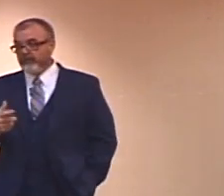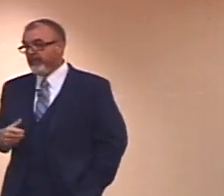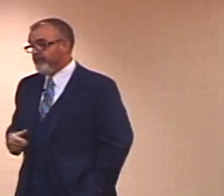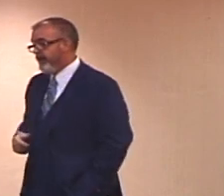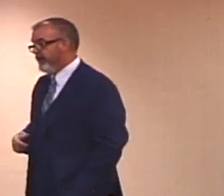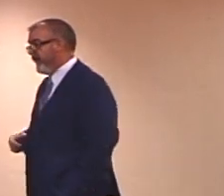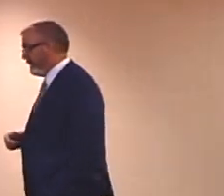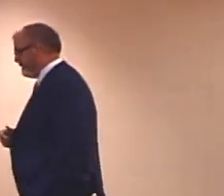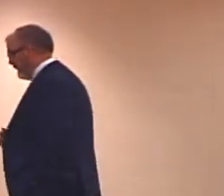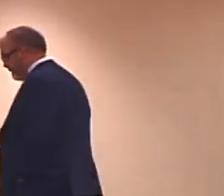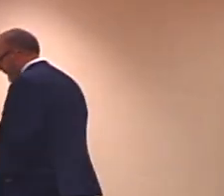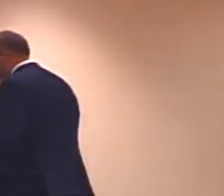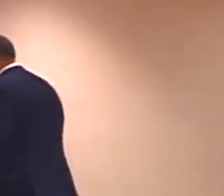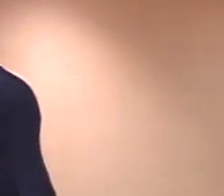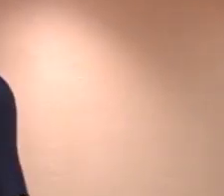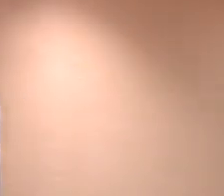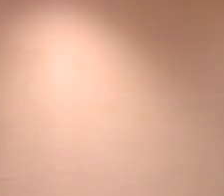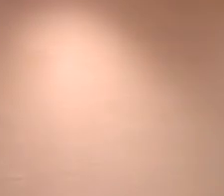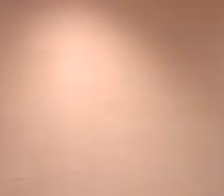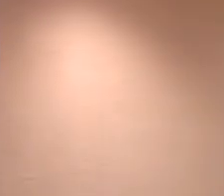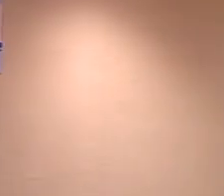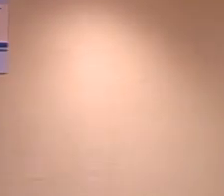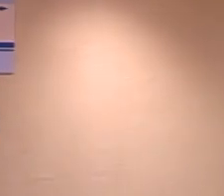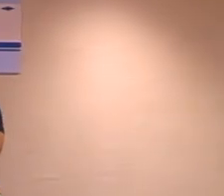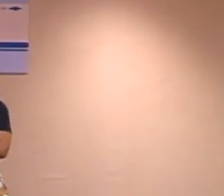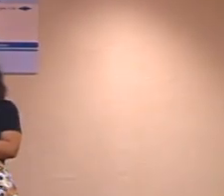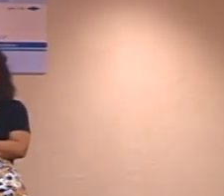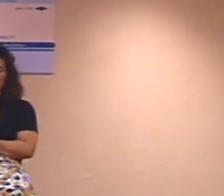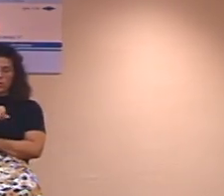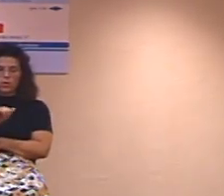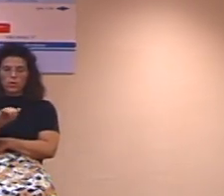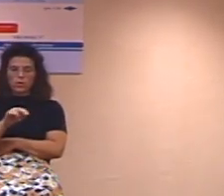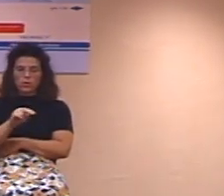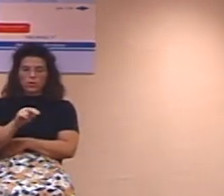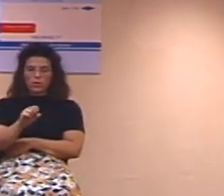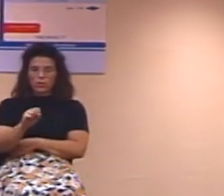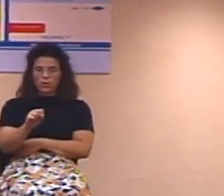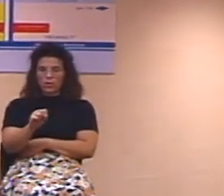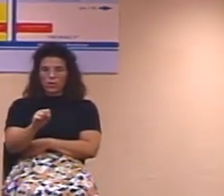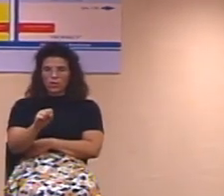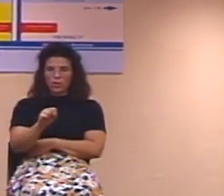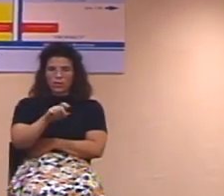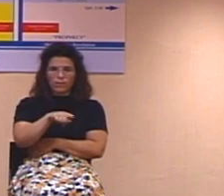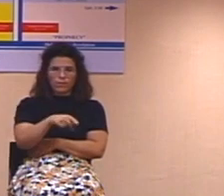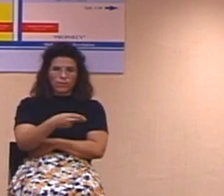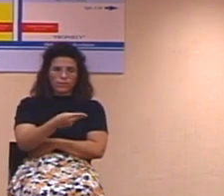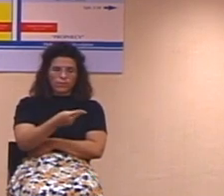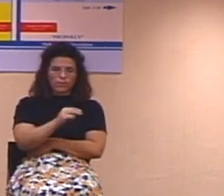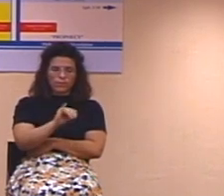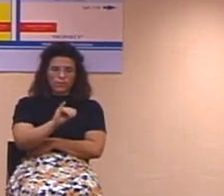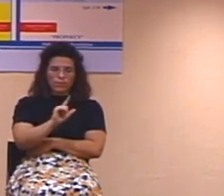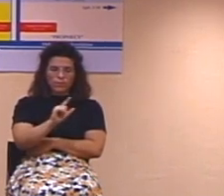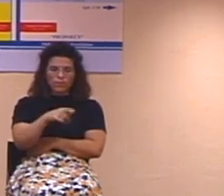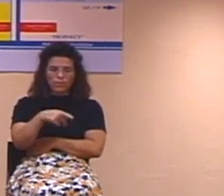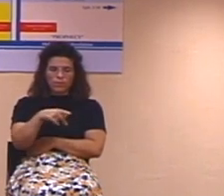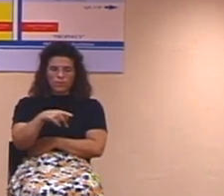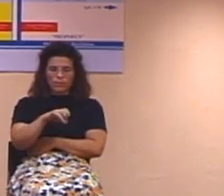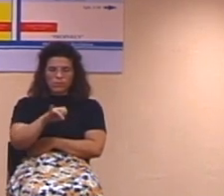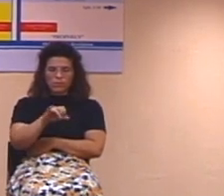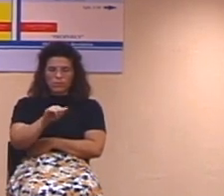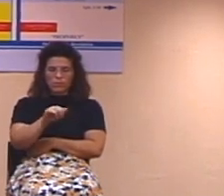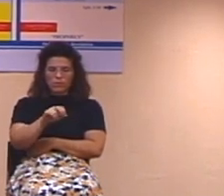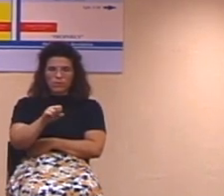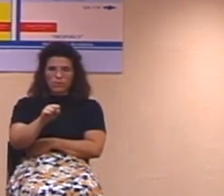Look over with me at Philippians. Come on over to the book of Philippians. Philippians chapter